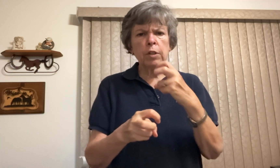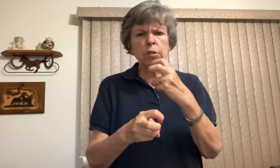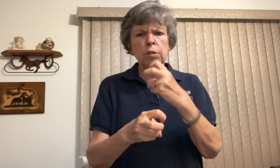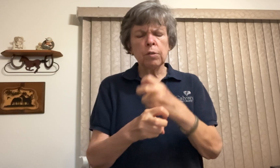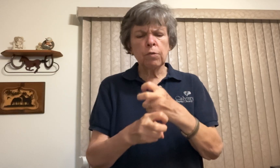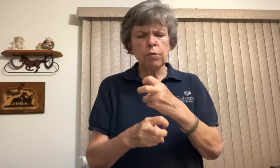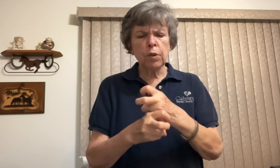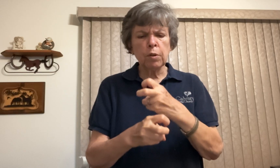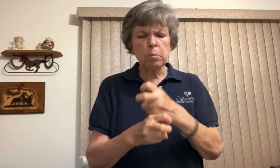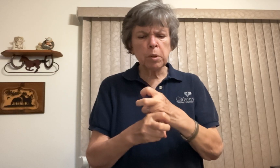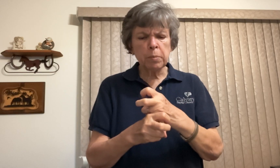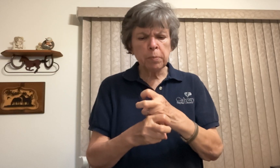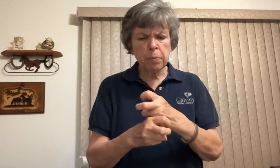fixed, firm.